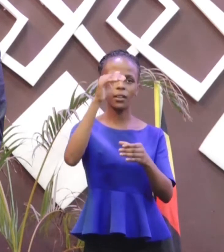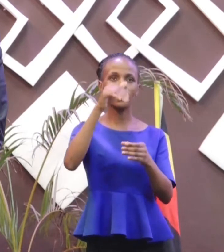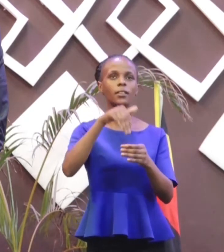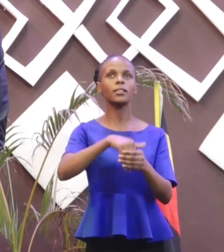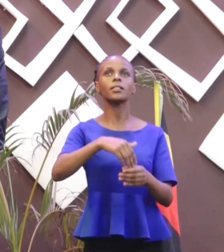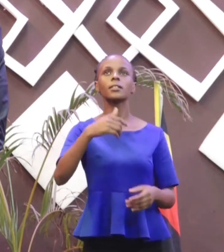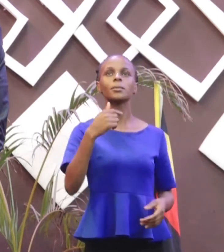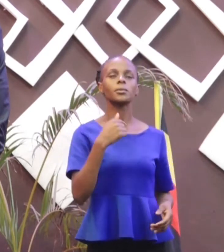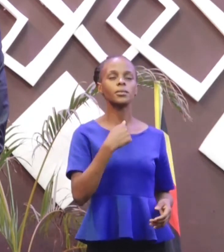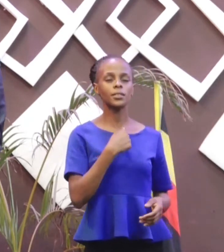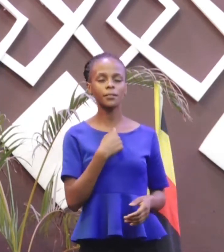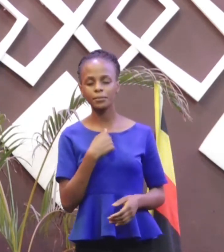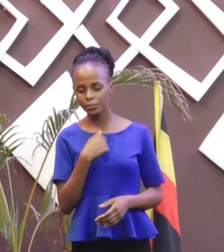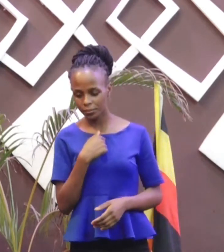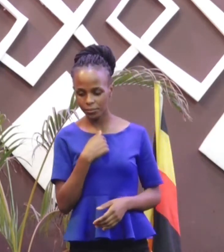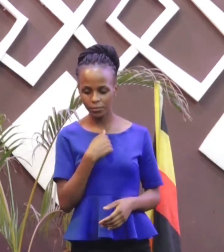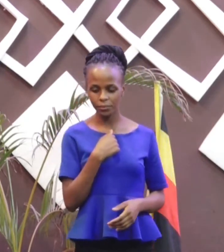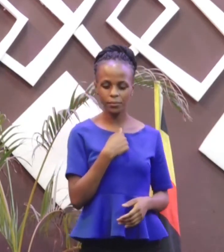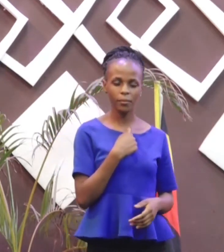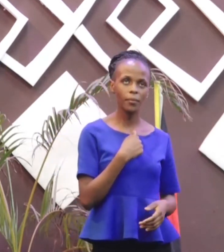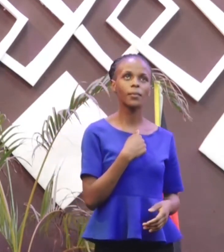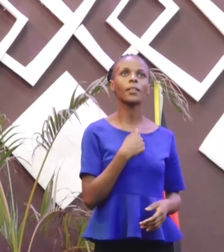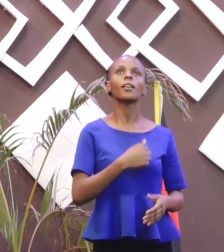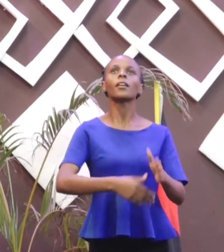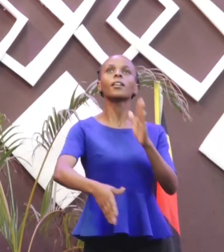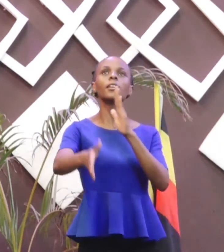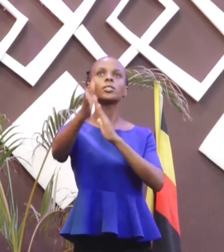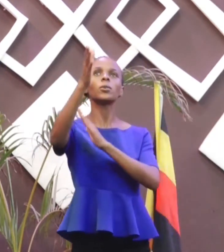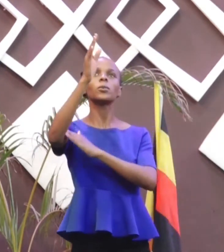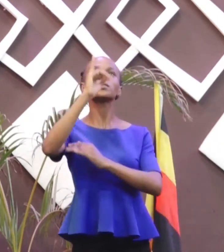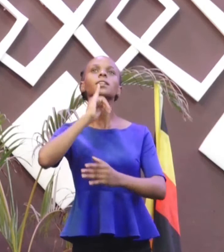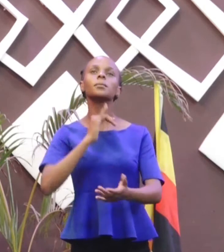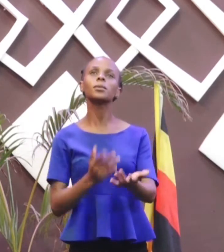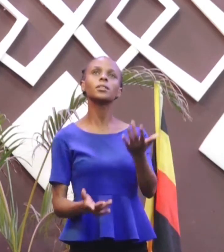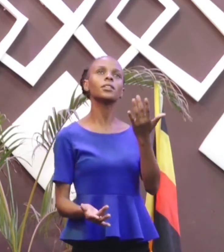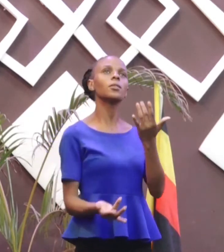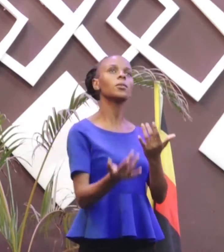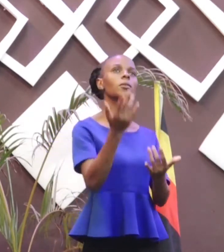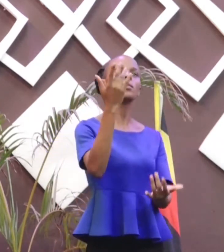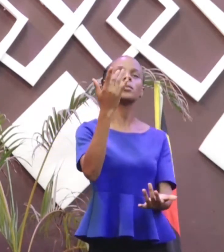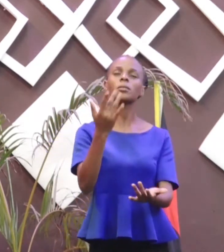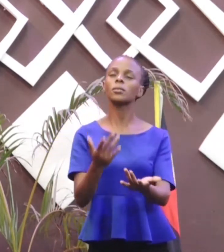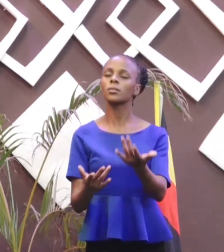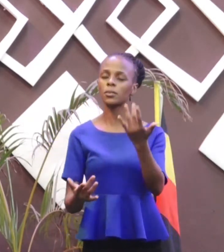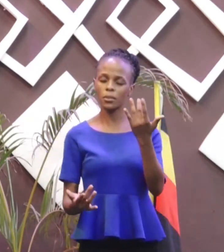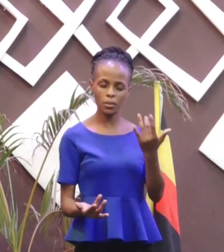eratara ali muze Atonda muliro Atonda muliro